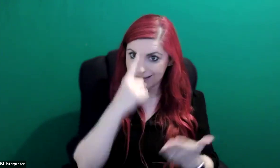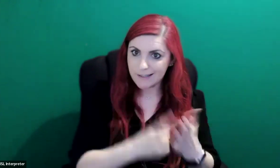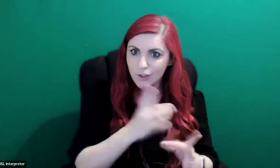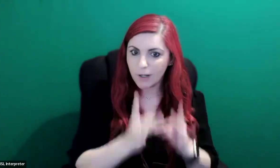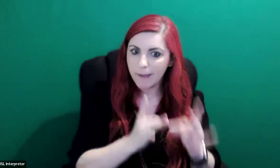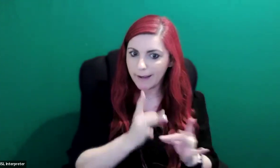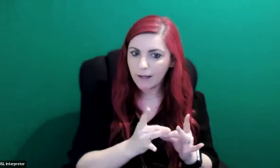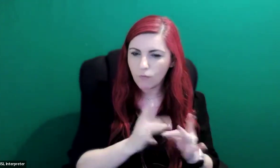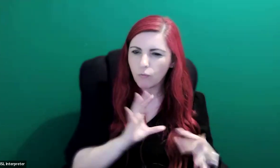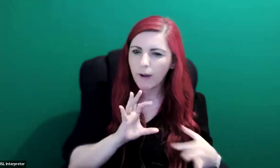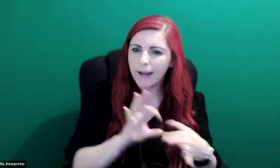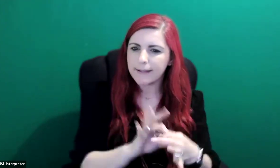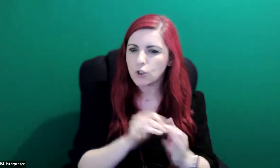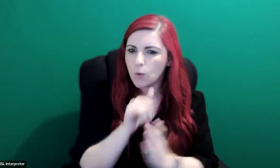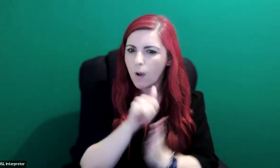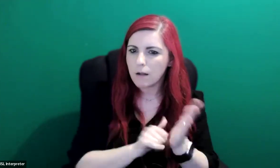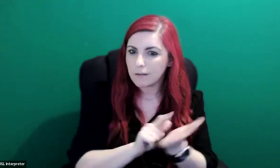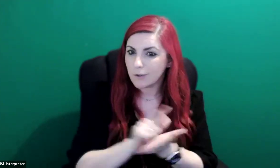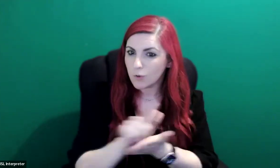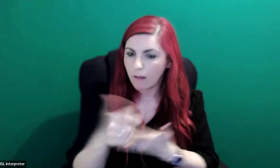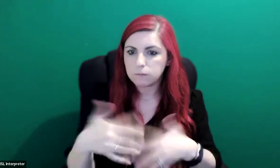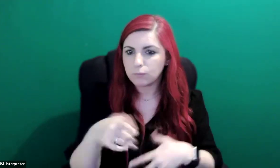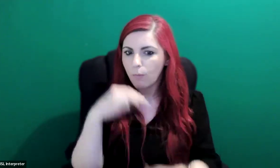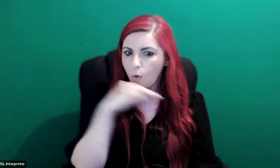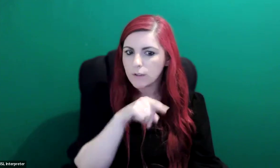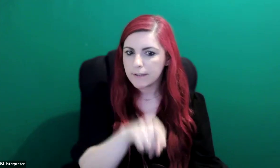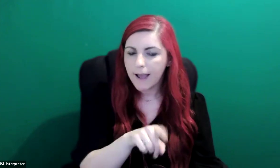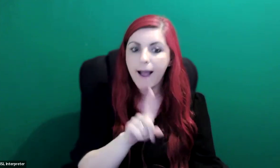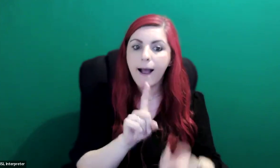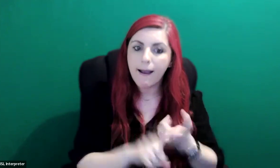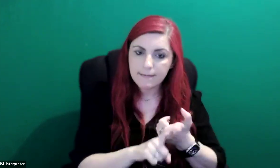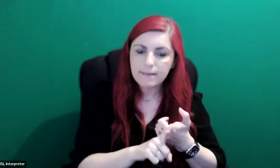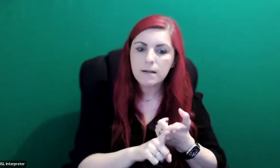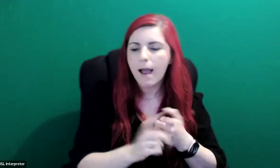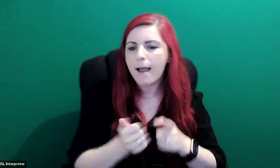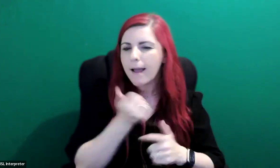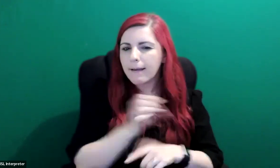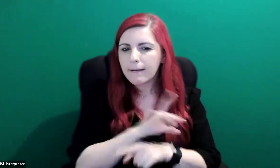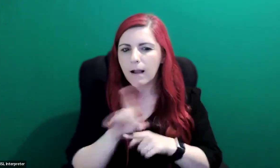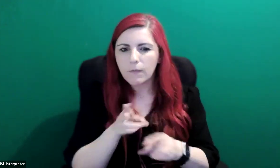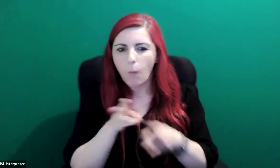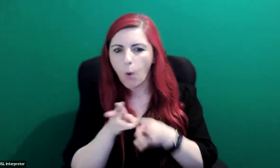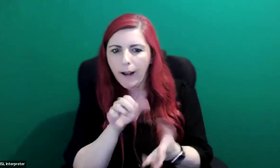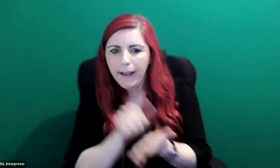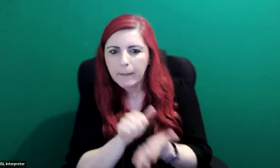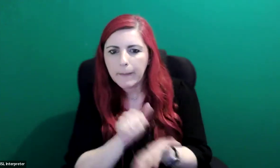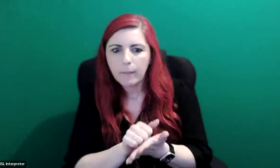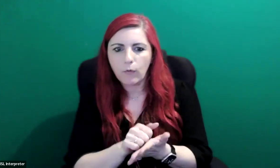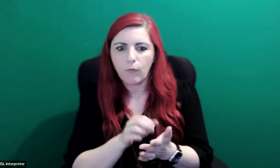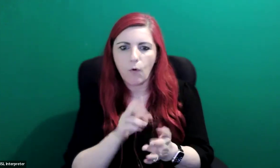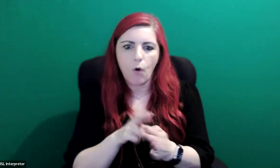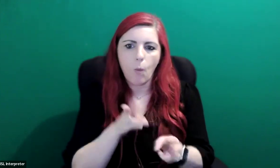relating to Article 12 is important. And then also any kind of working paper for working groups